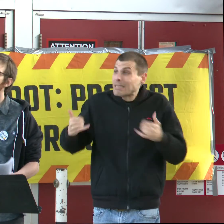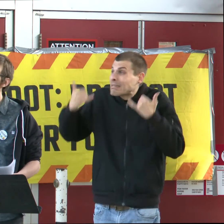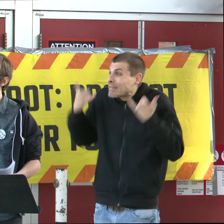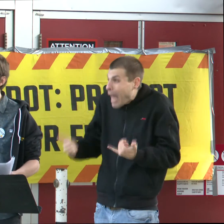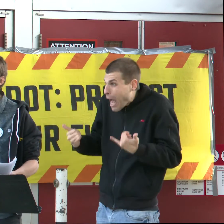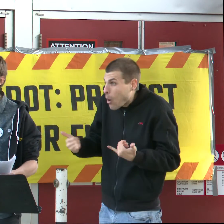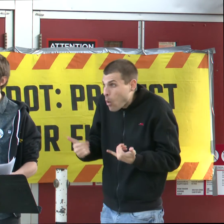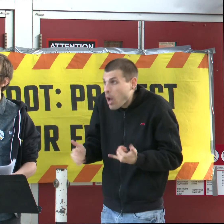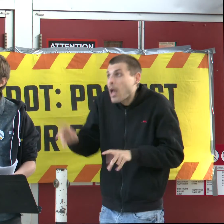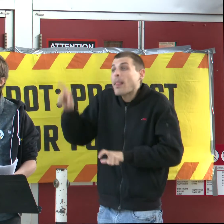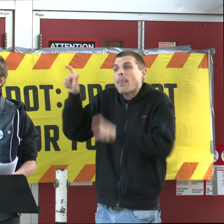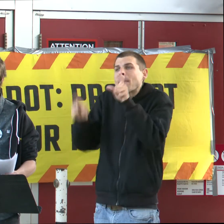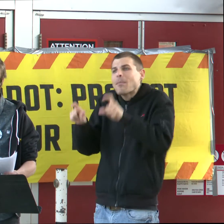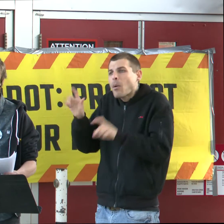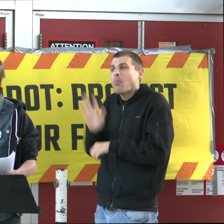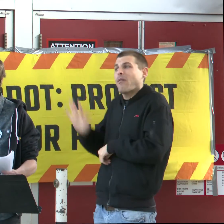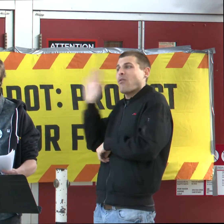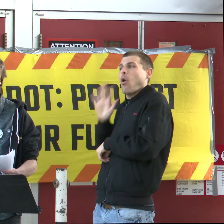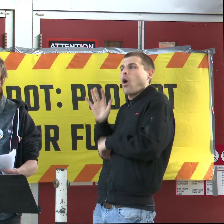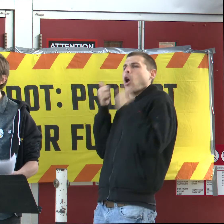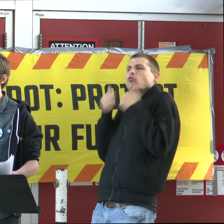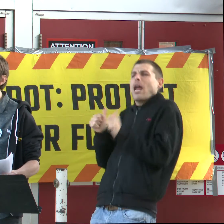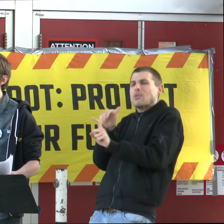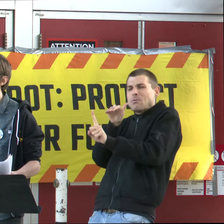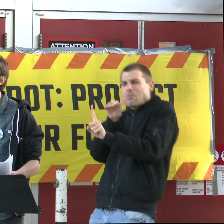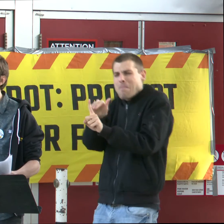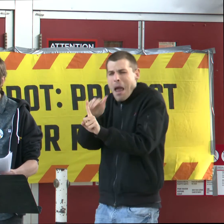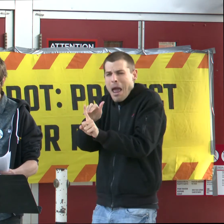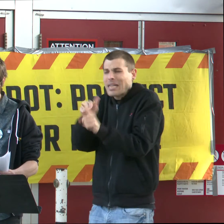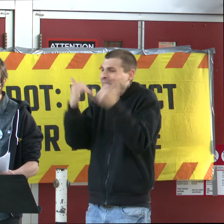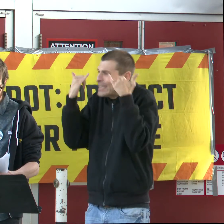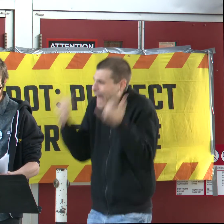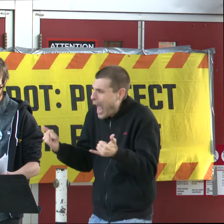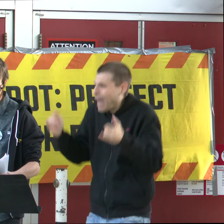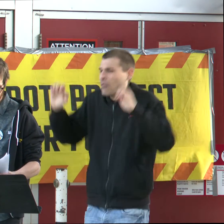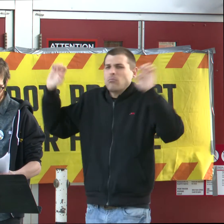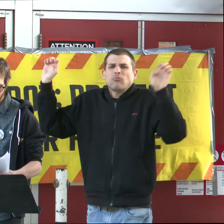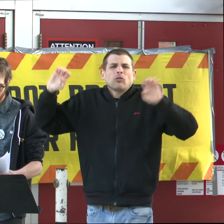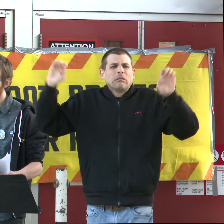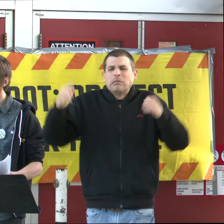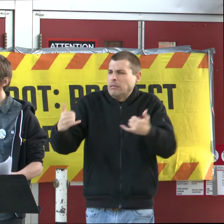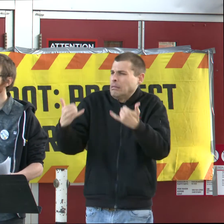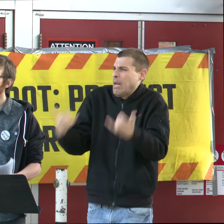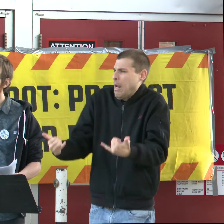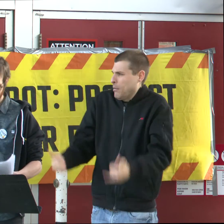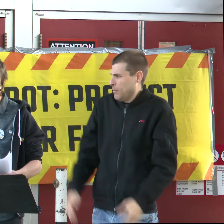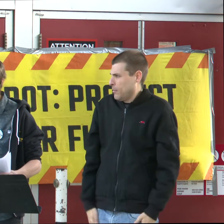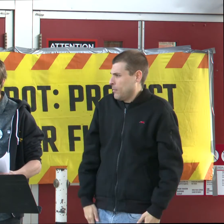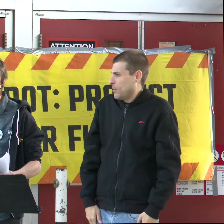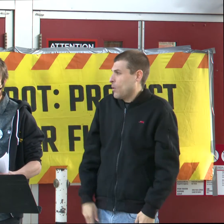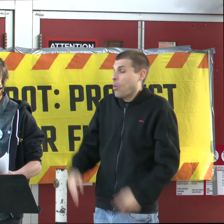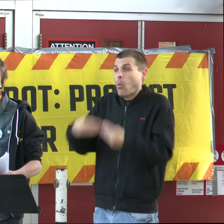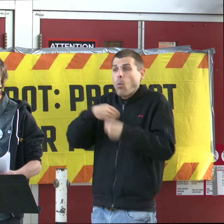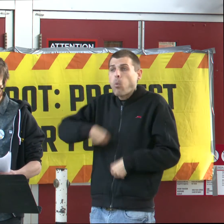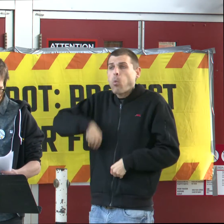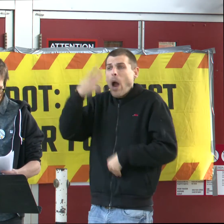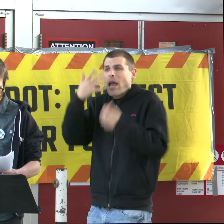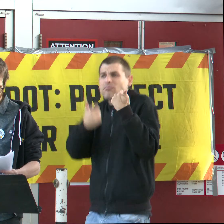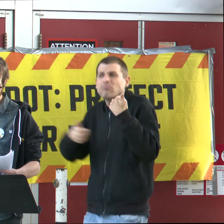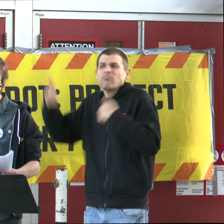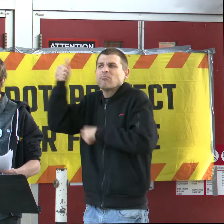generations that planted those cherry blossoms are trying to tell us, and that the planet itself is trying to tell us. We have to eradicate white supremacy